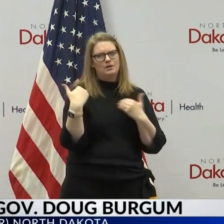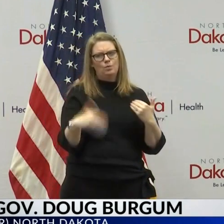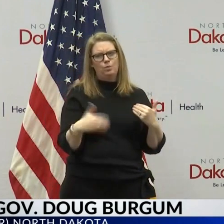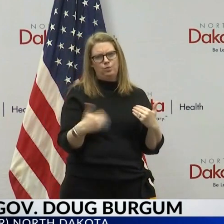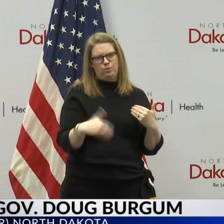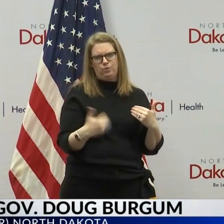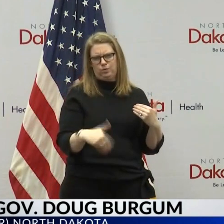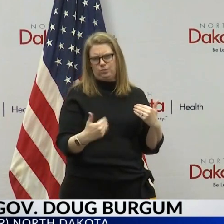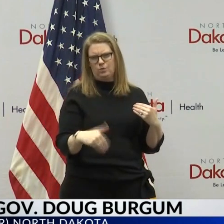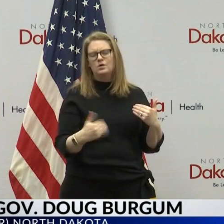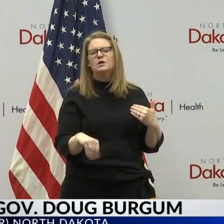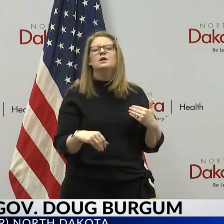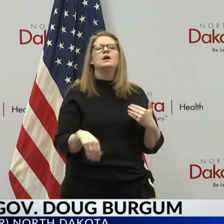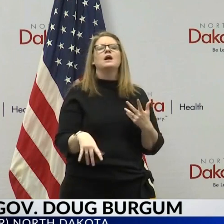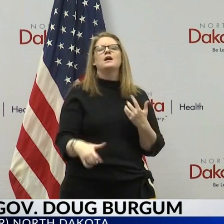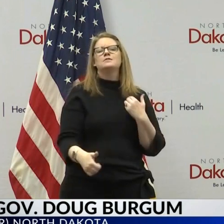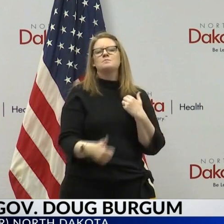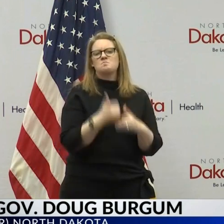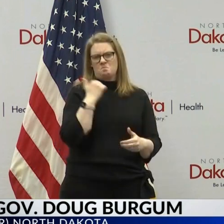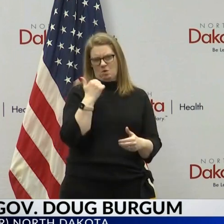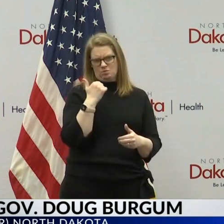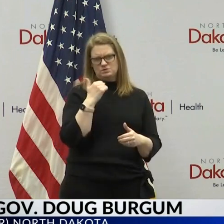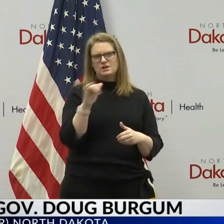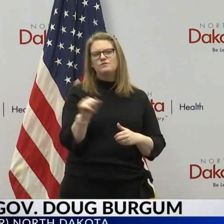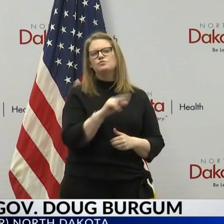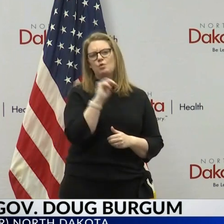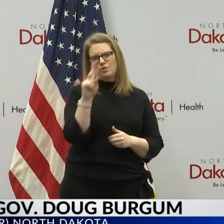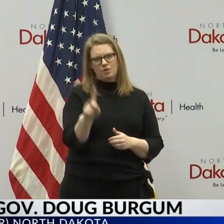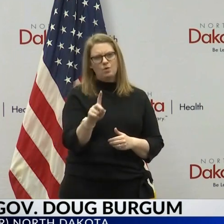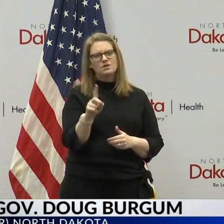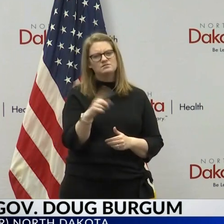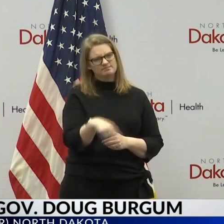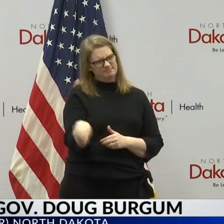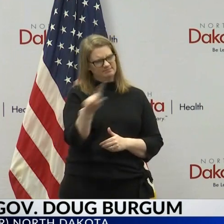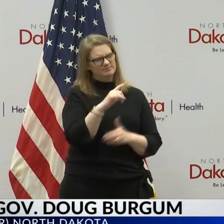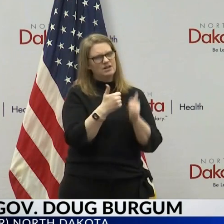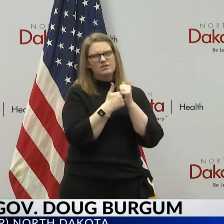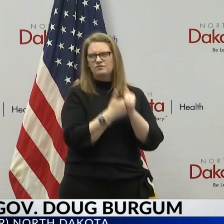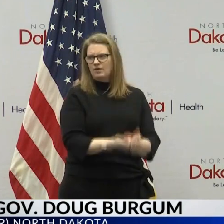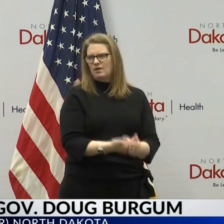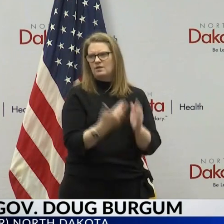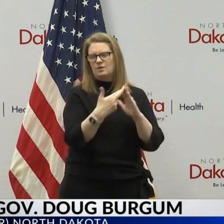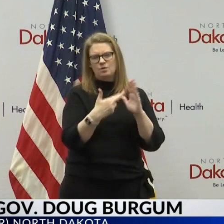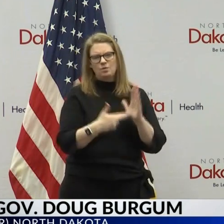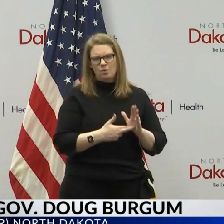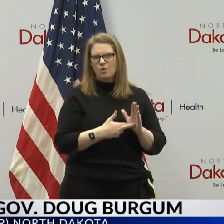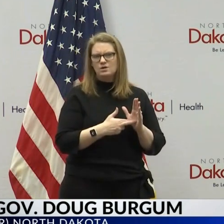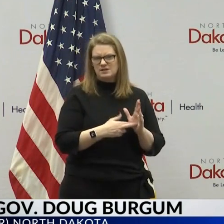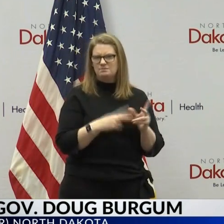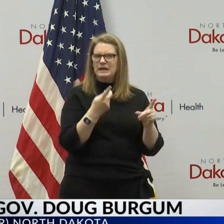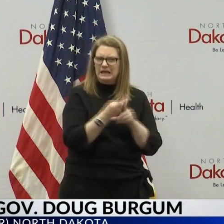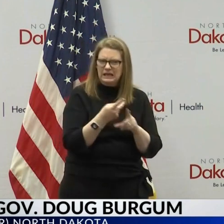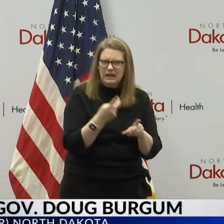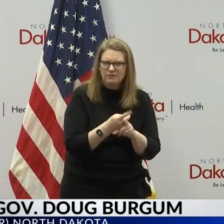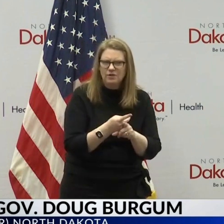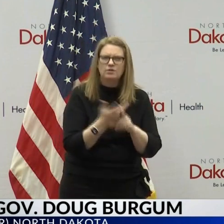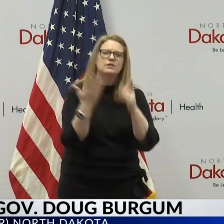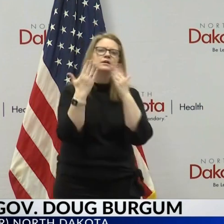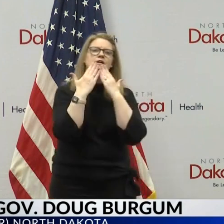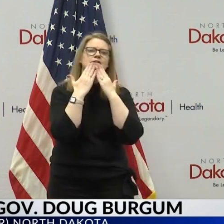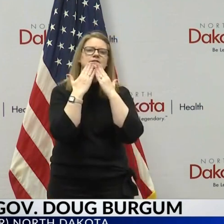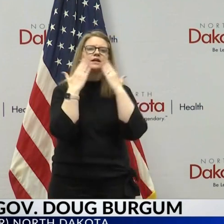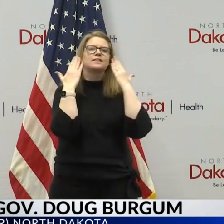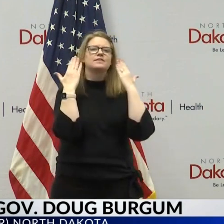And the vast, vast, vast majority of North Dakotans are following the rules and doing it with a lot of thoughtfulness, and from that I say thank